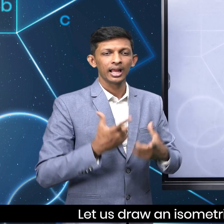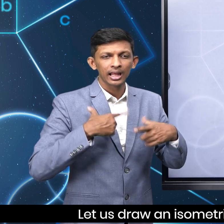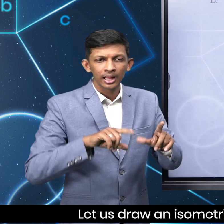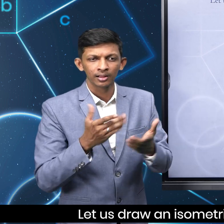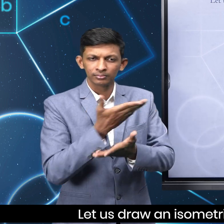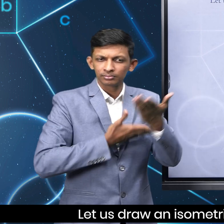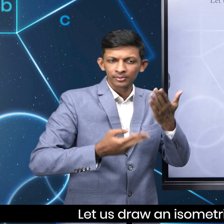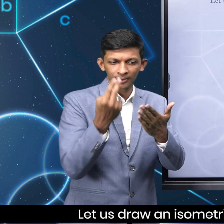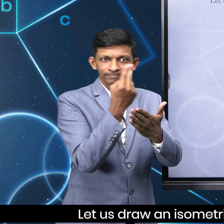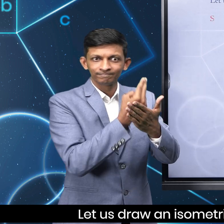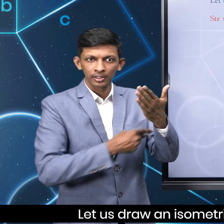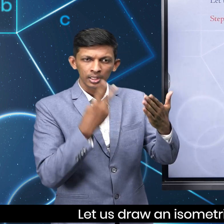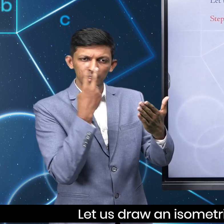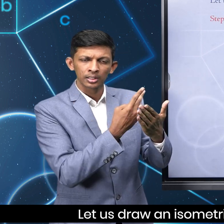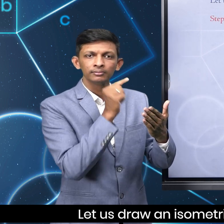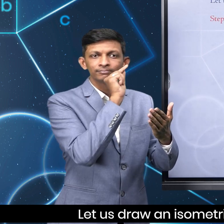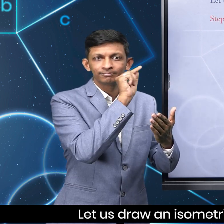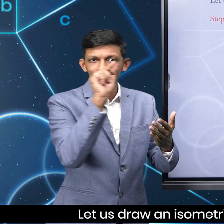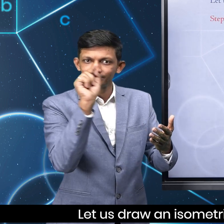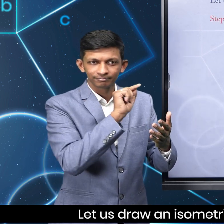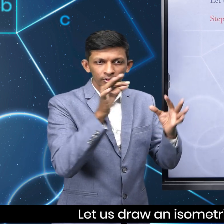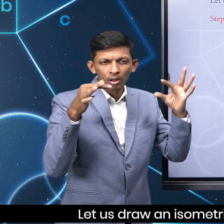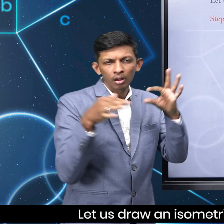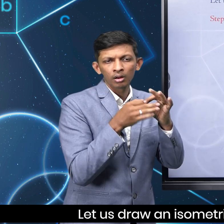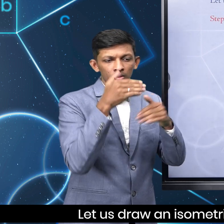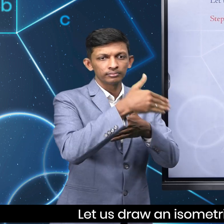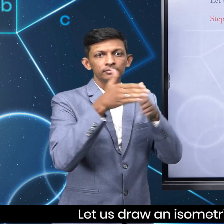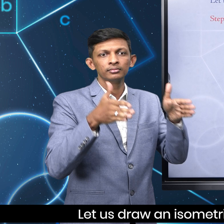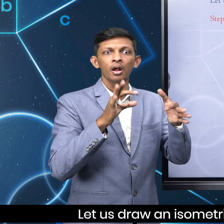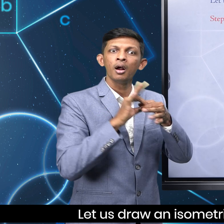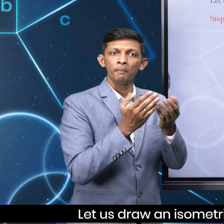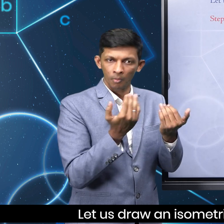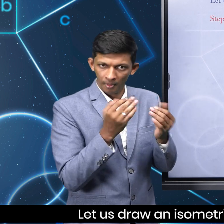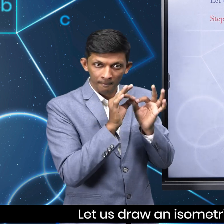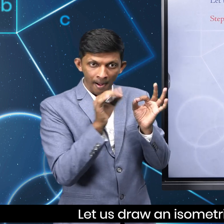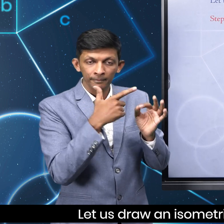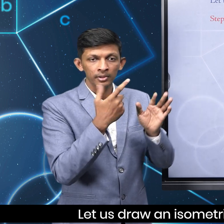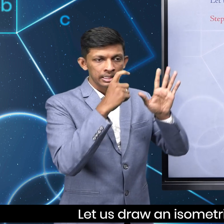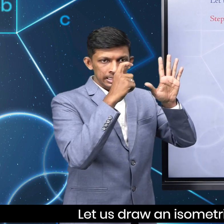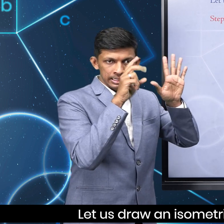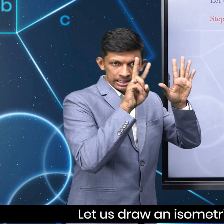Let us draw an isometric sketch of a cuboid dimensions 7 into 3 into 4.